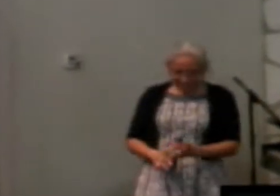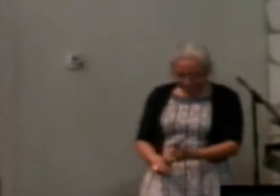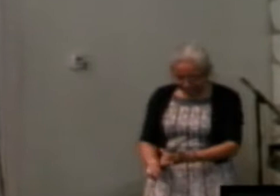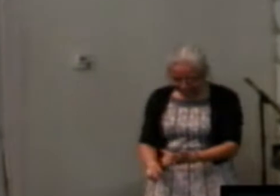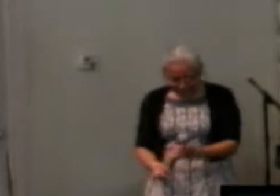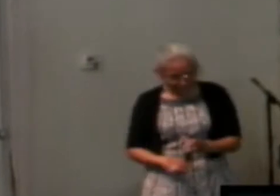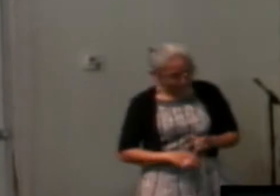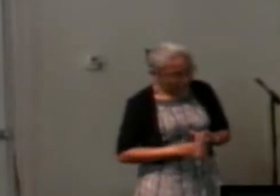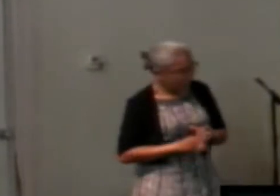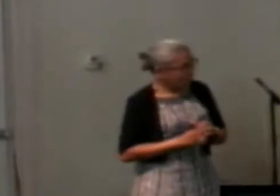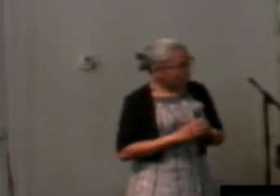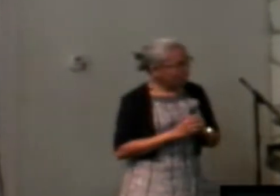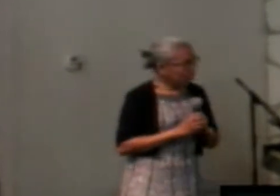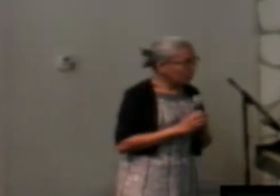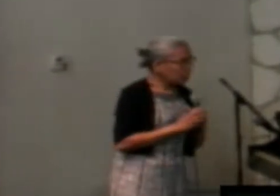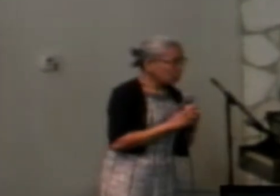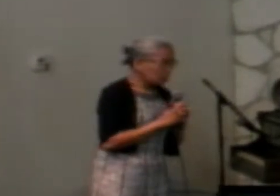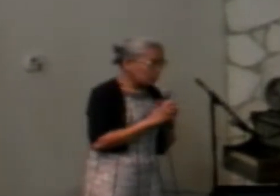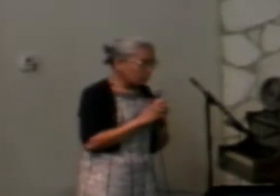That's one.